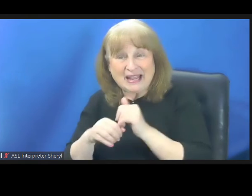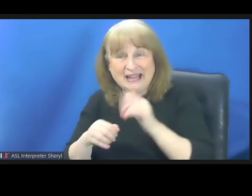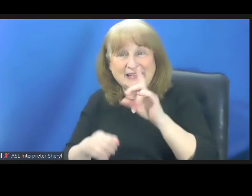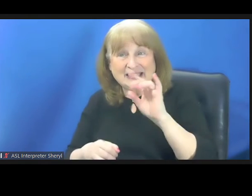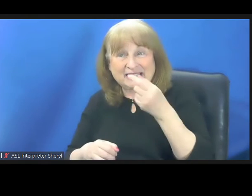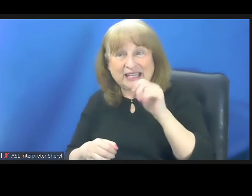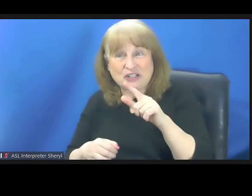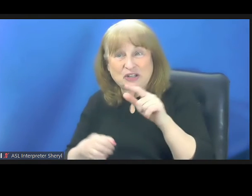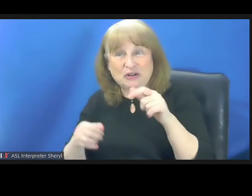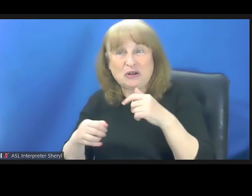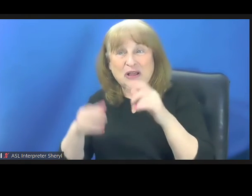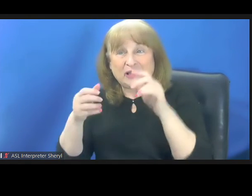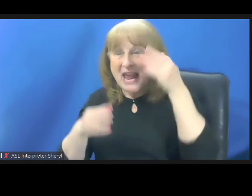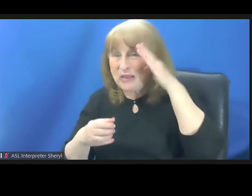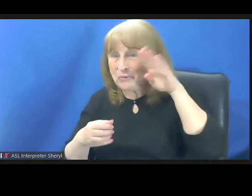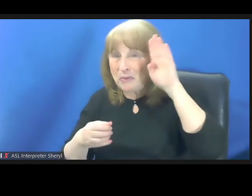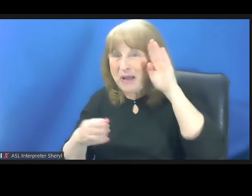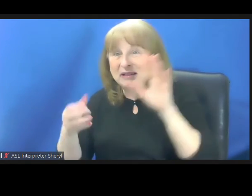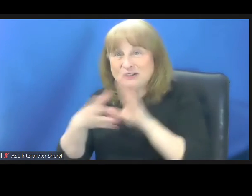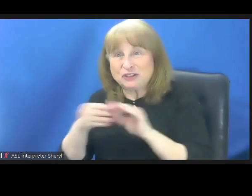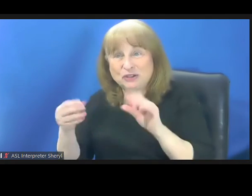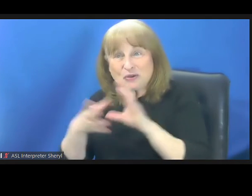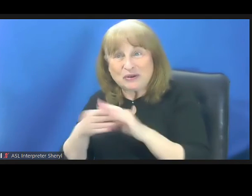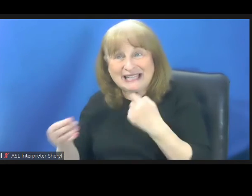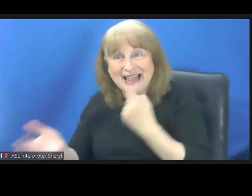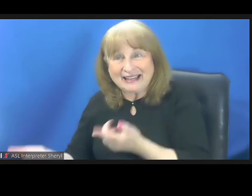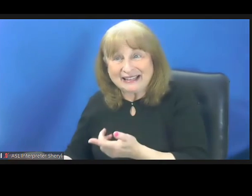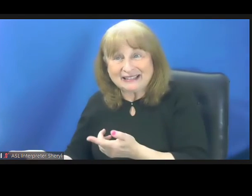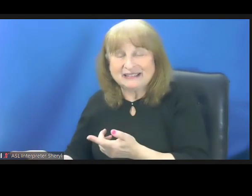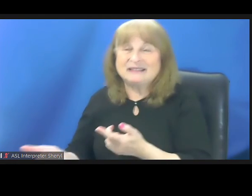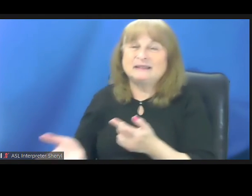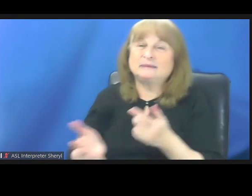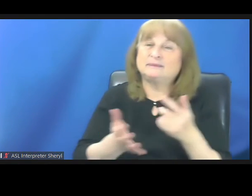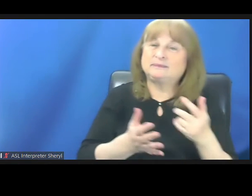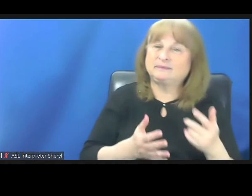anthropology storytelling, and what would they include?